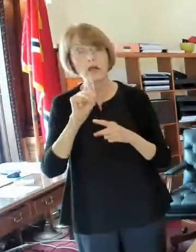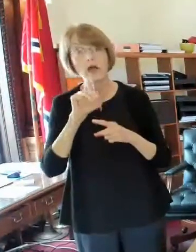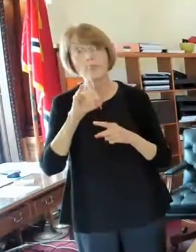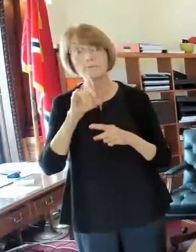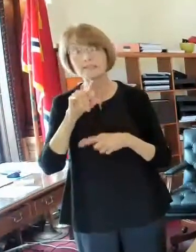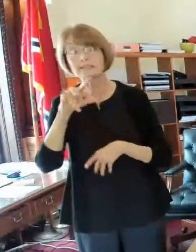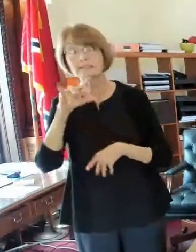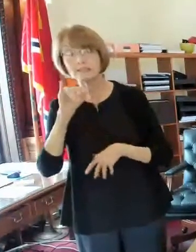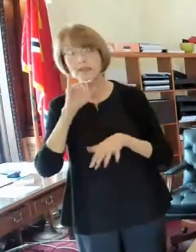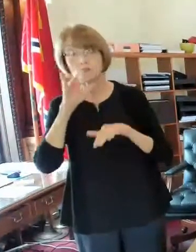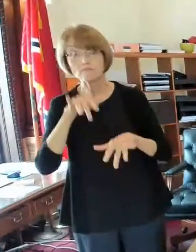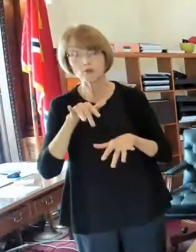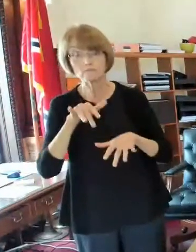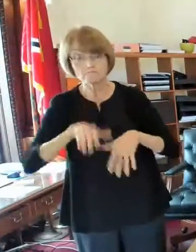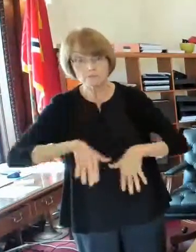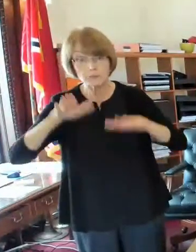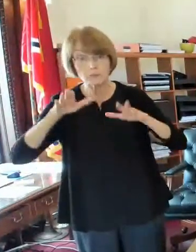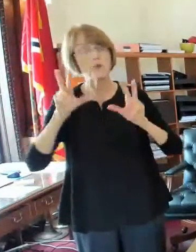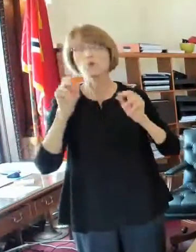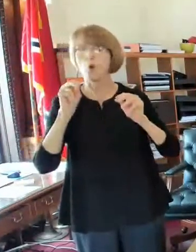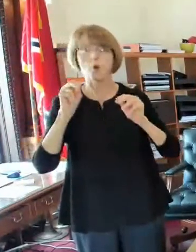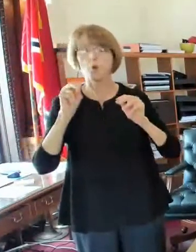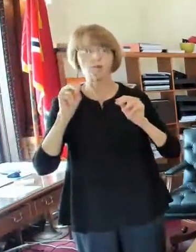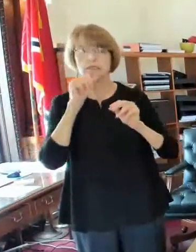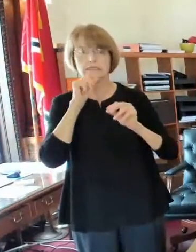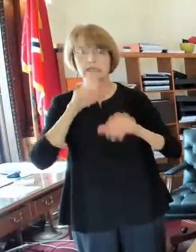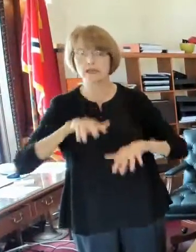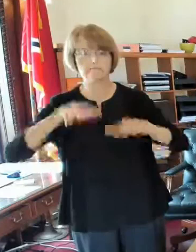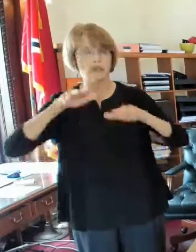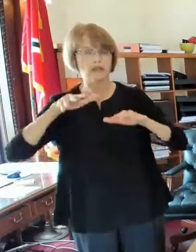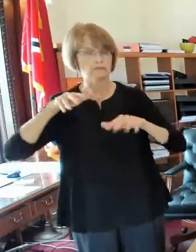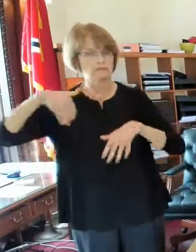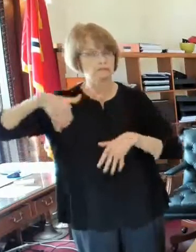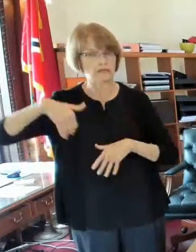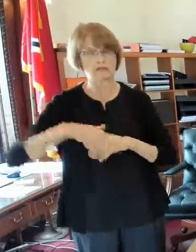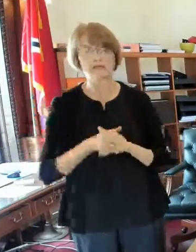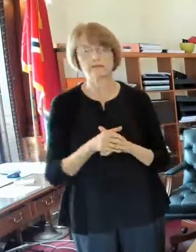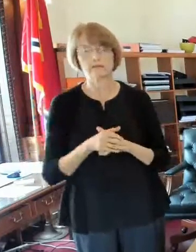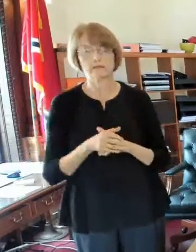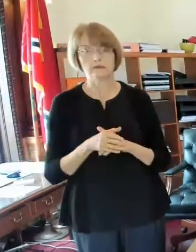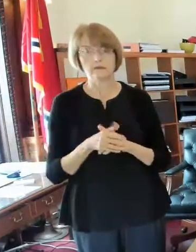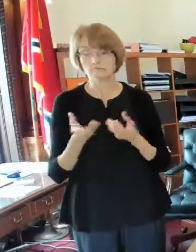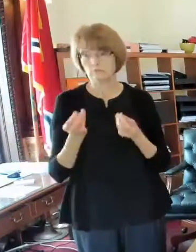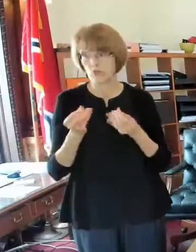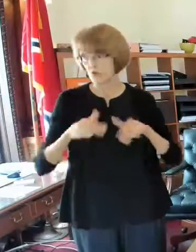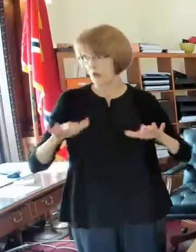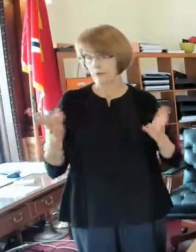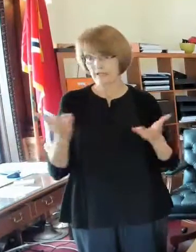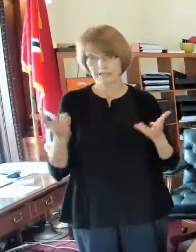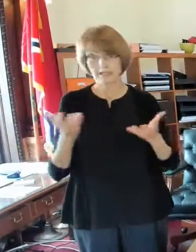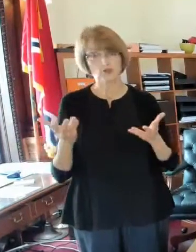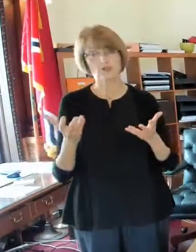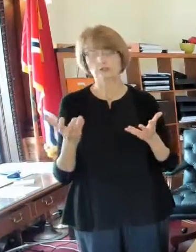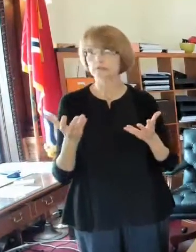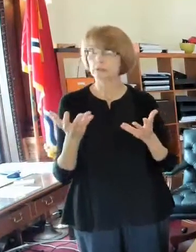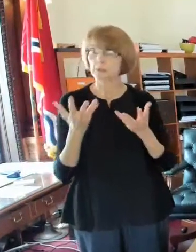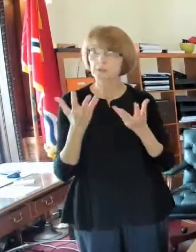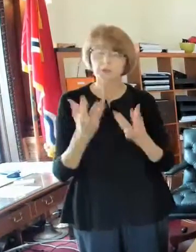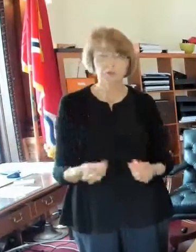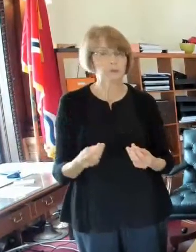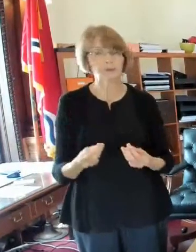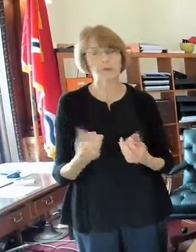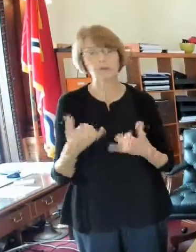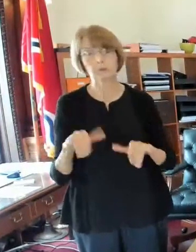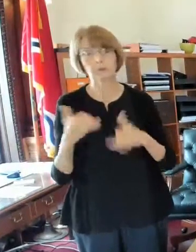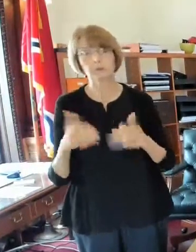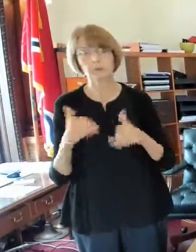still fine, way below flood stage. Our ground here is very saturated, though, but